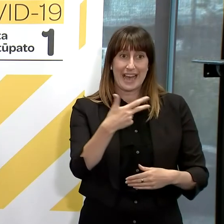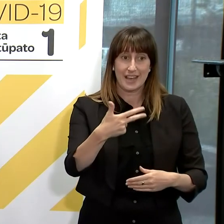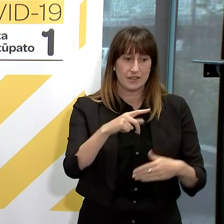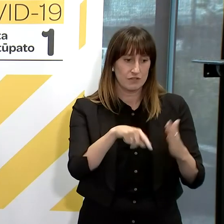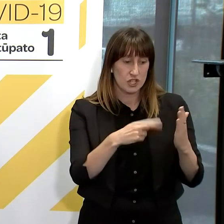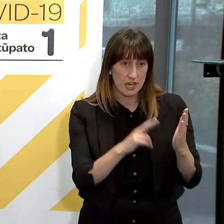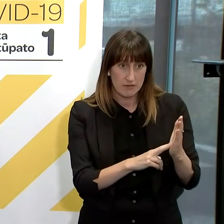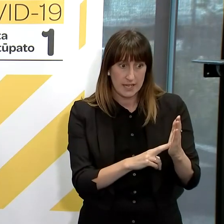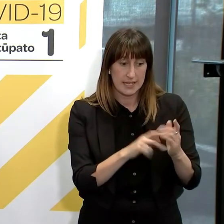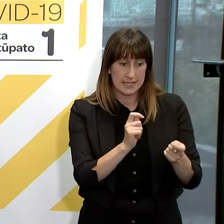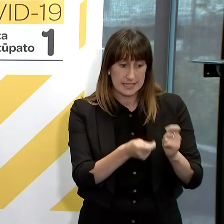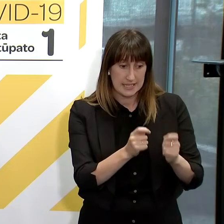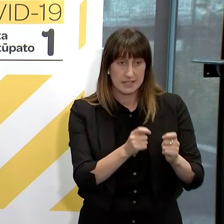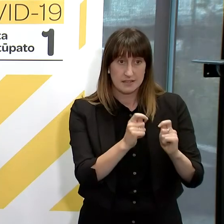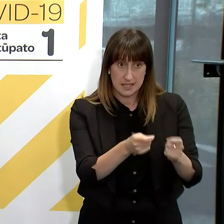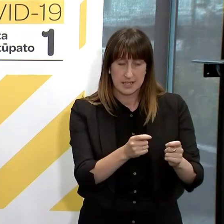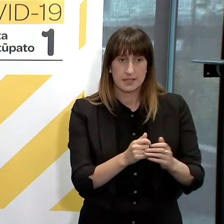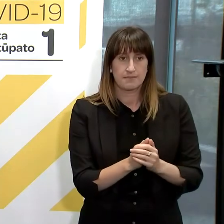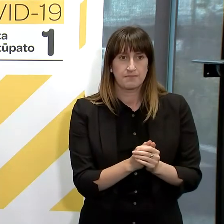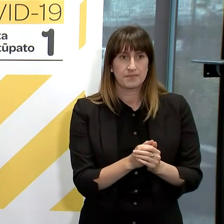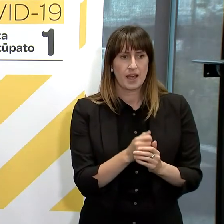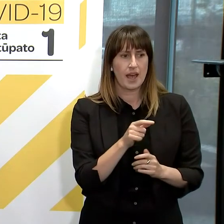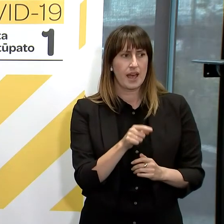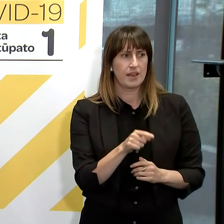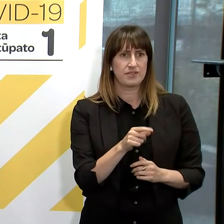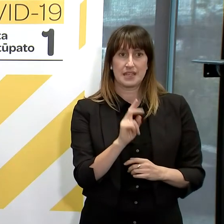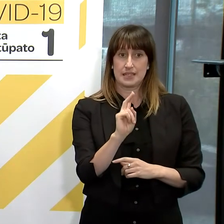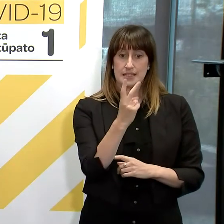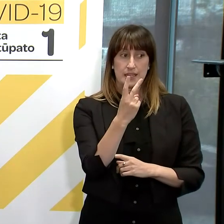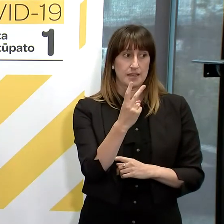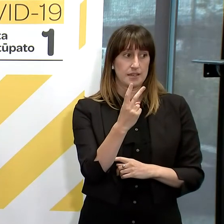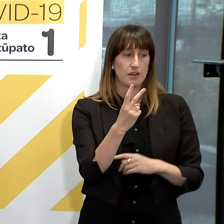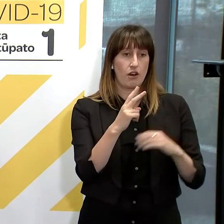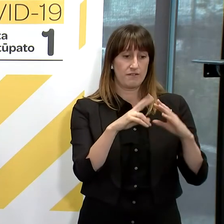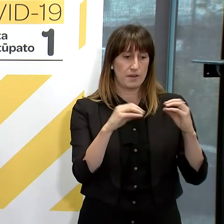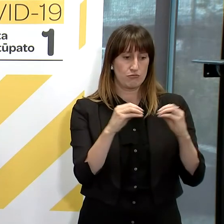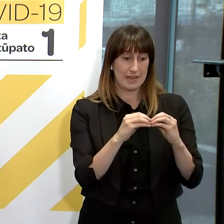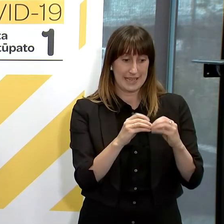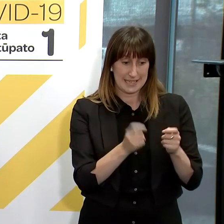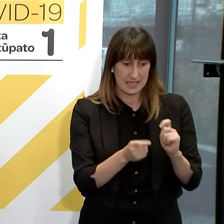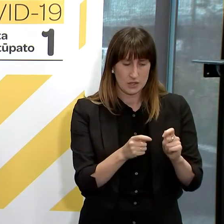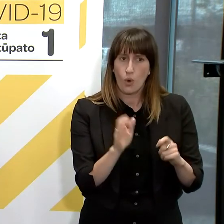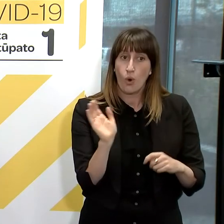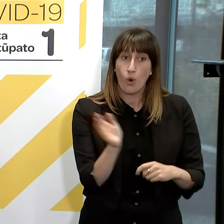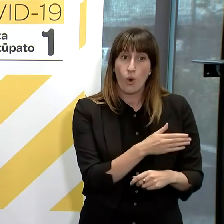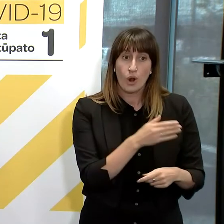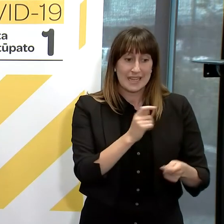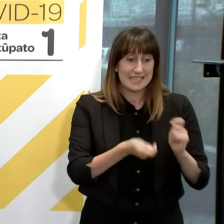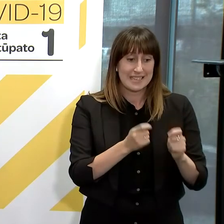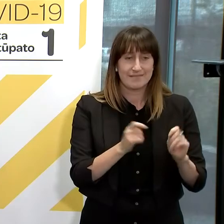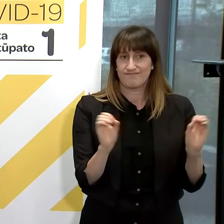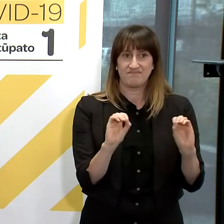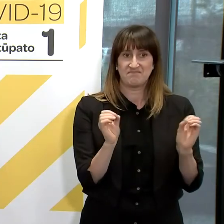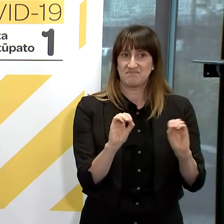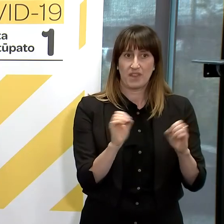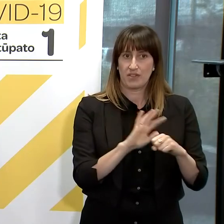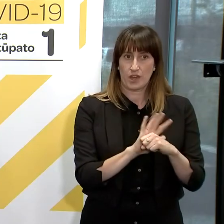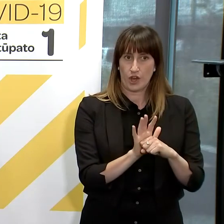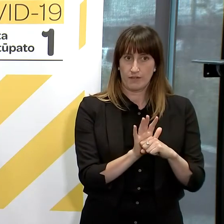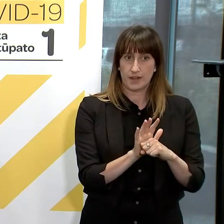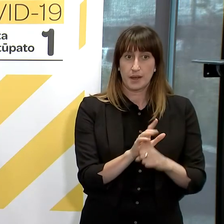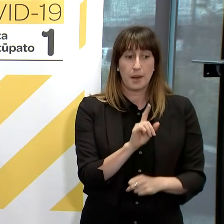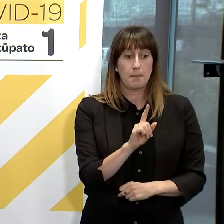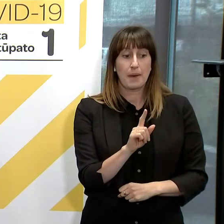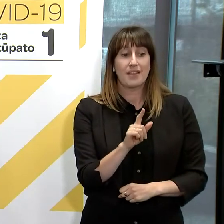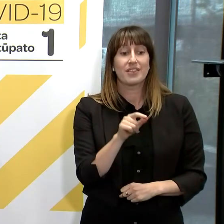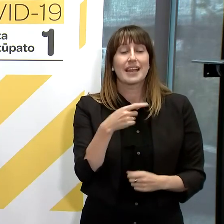on the 2nd of February also came back negative. On the 4th of February, the person who has been asymptomatic